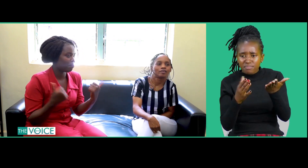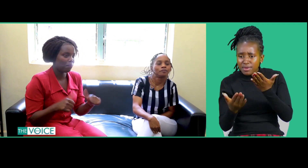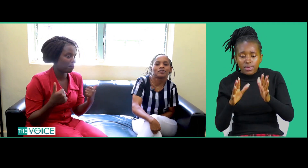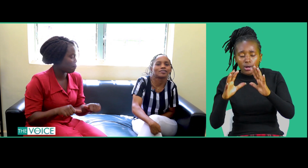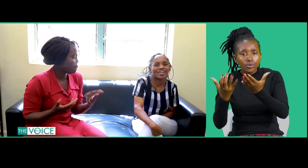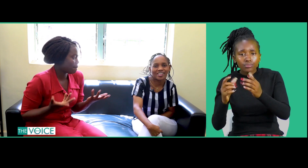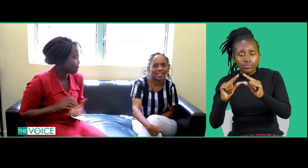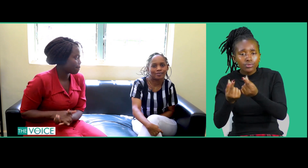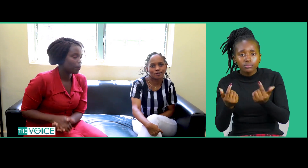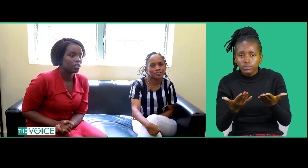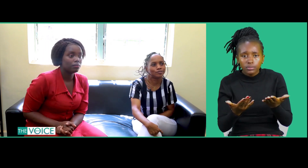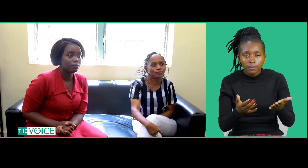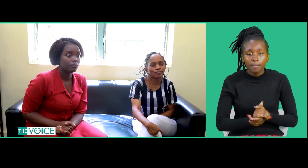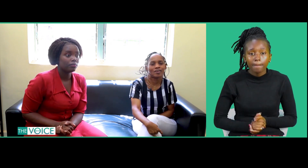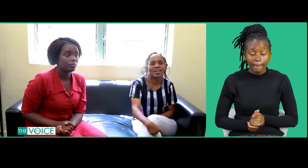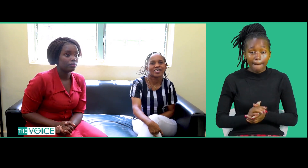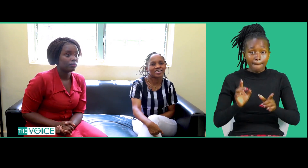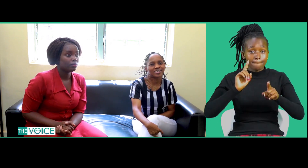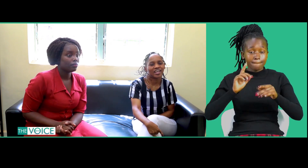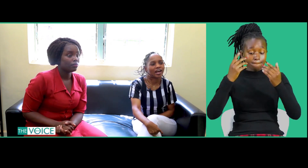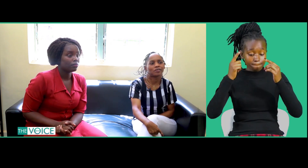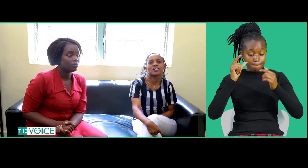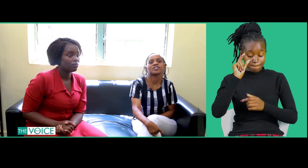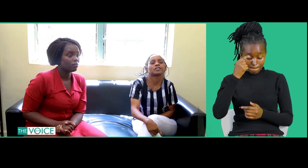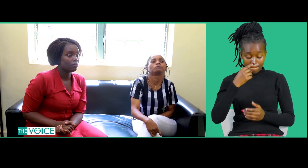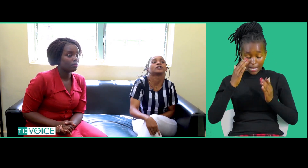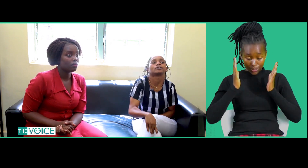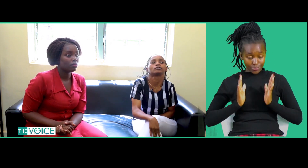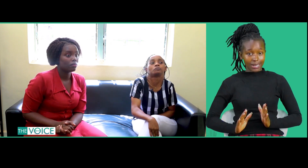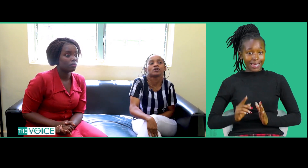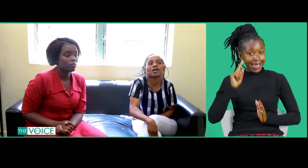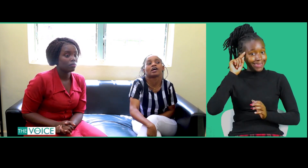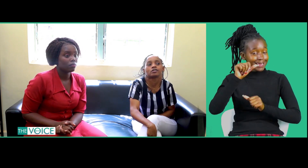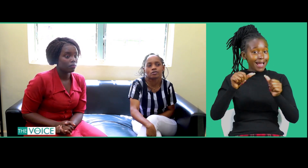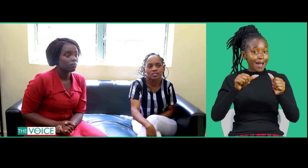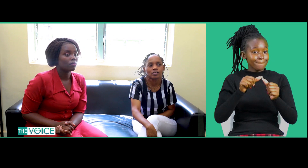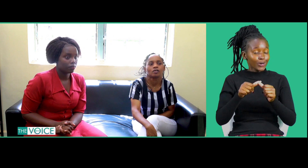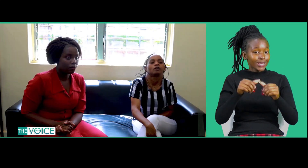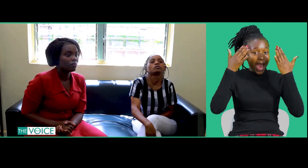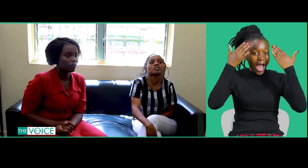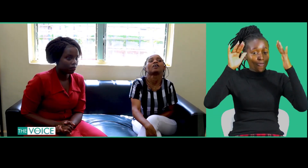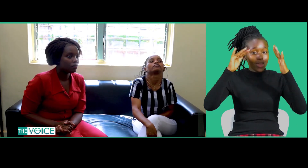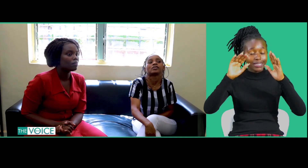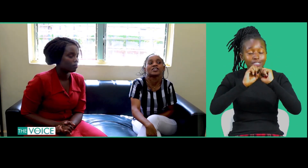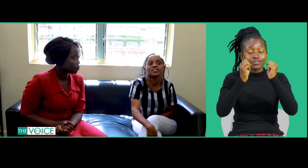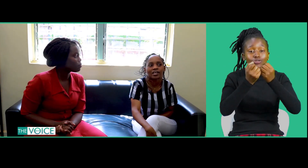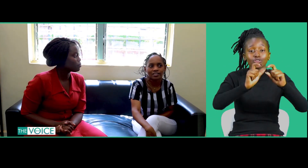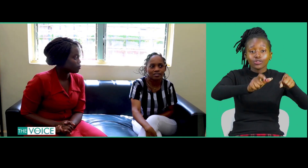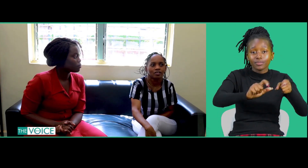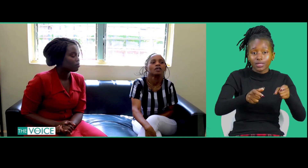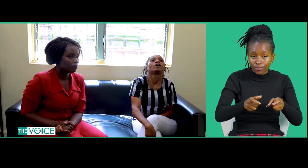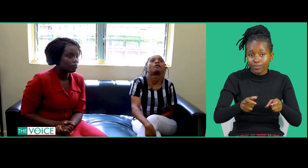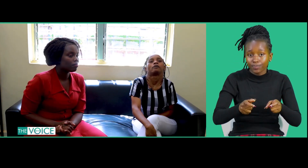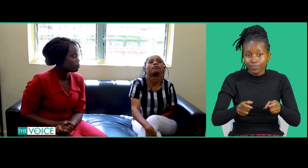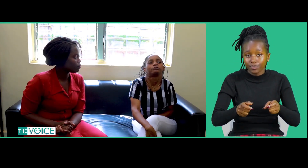Any. personally, I always do that awareness in my social media handles, which I've already